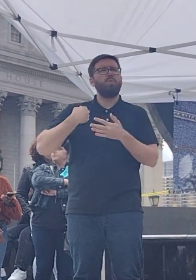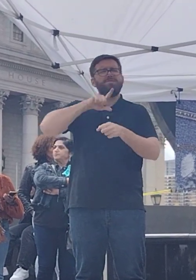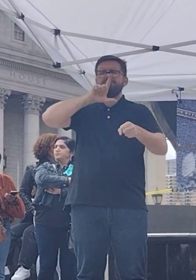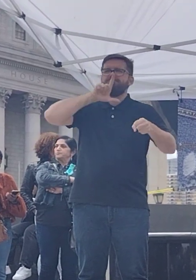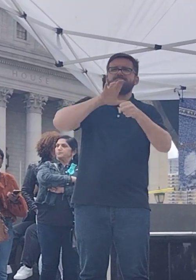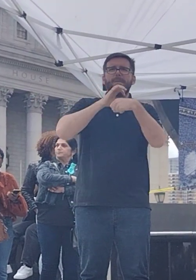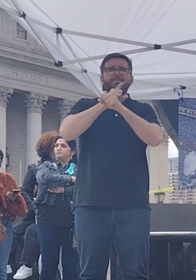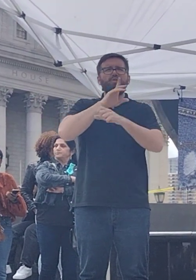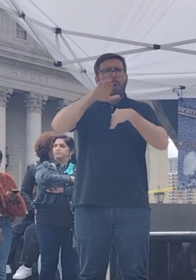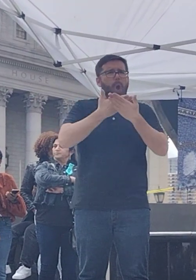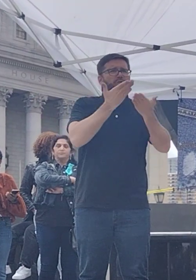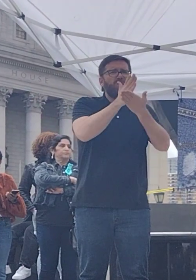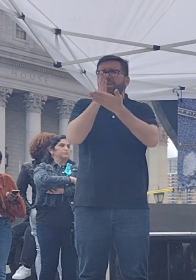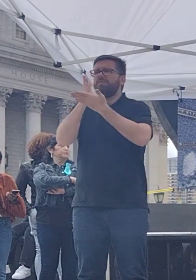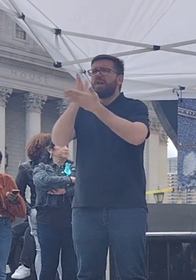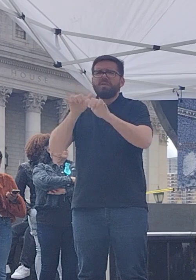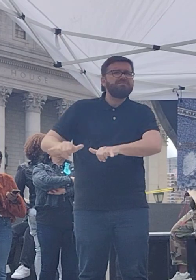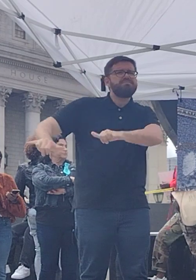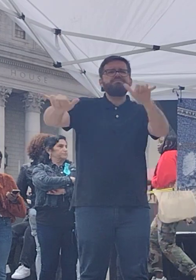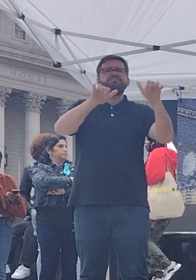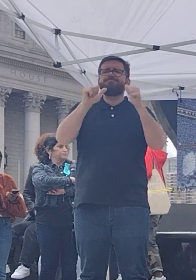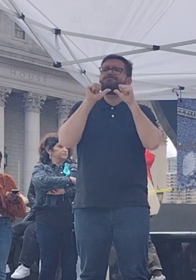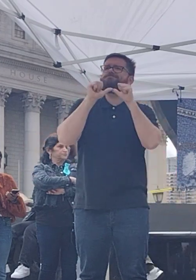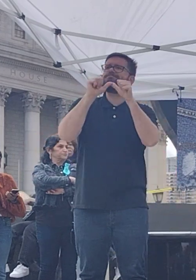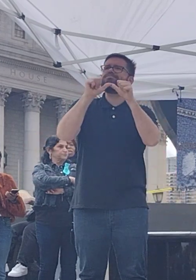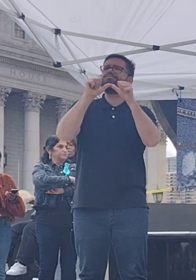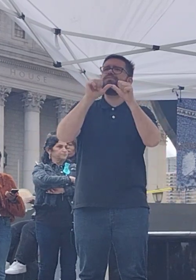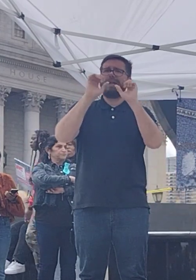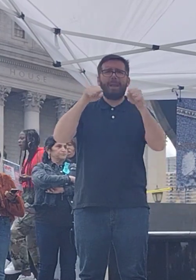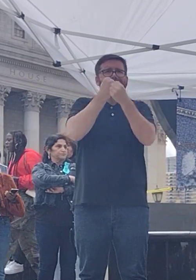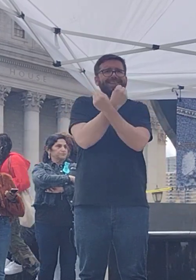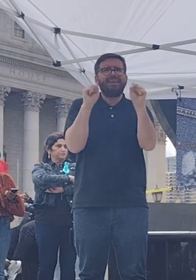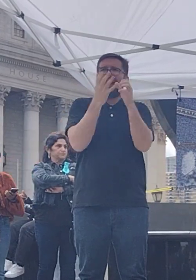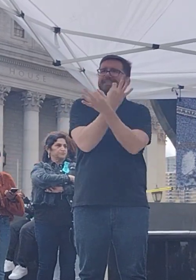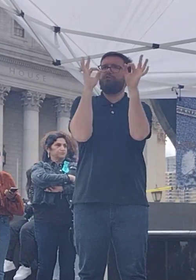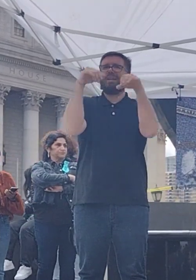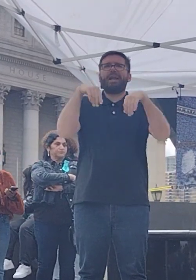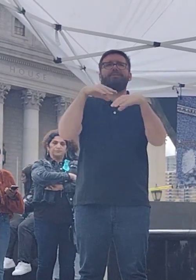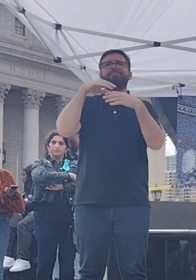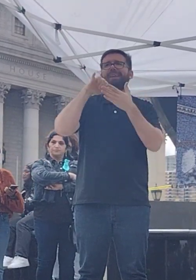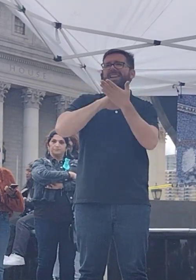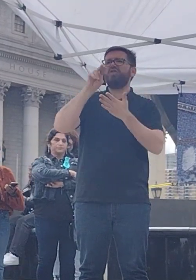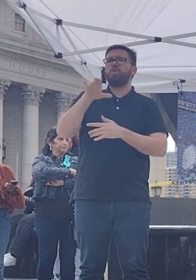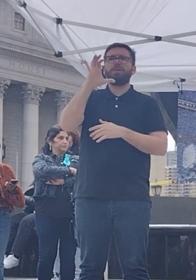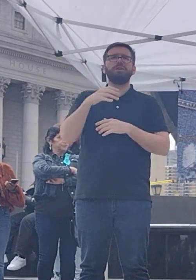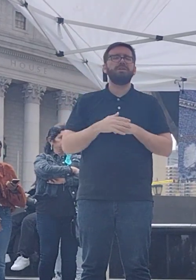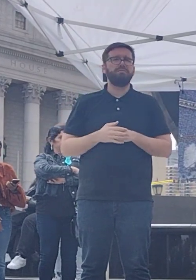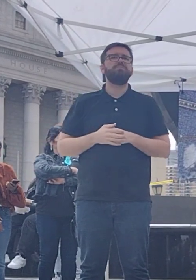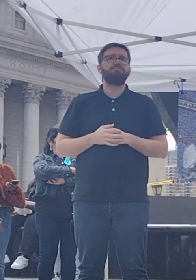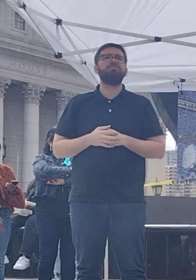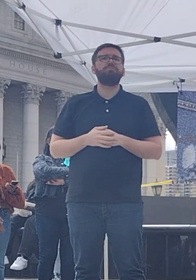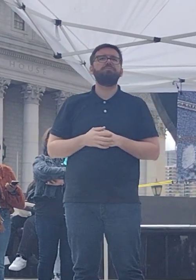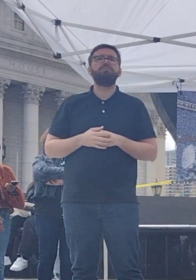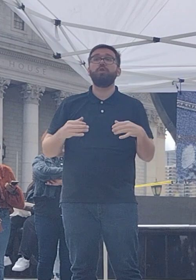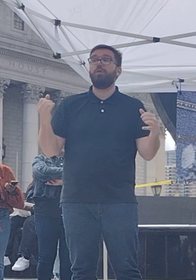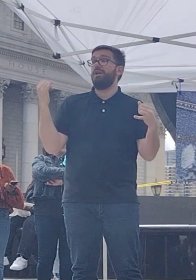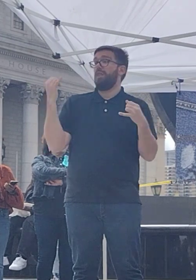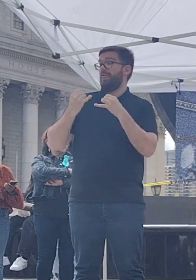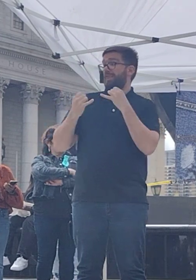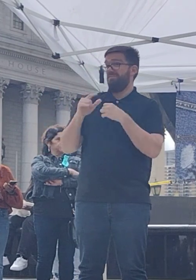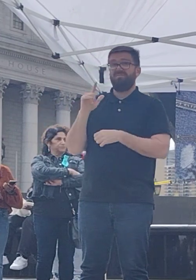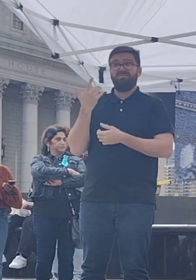right of every New Yorker to move safely and freely through our city. And so, for the last